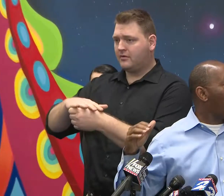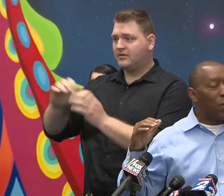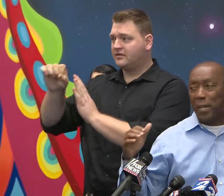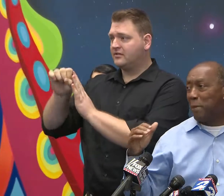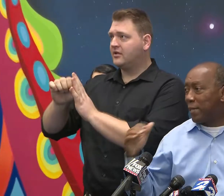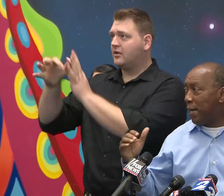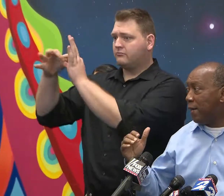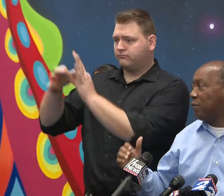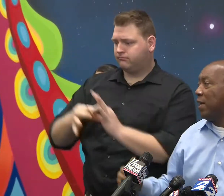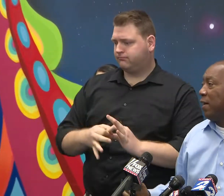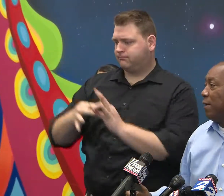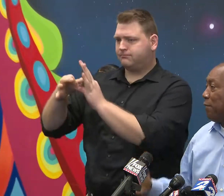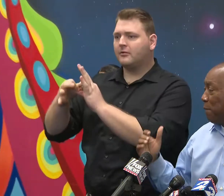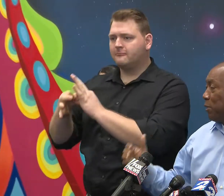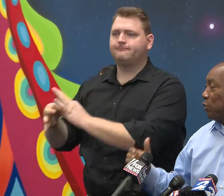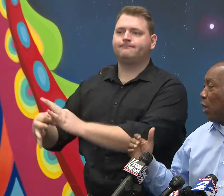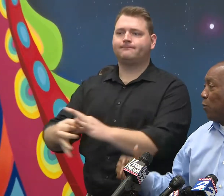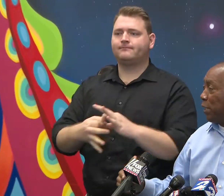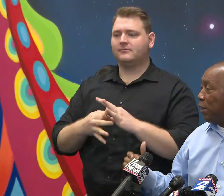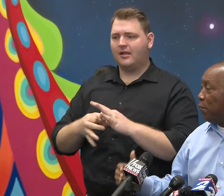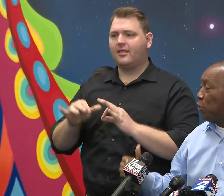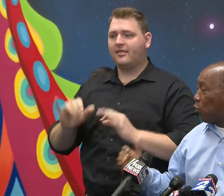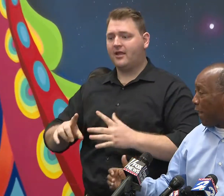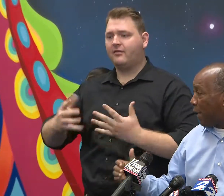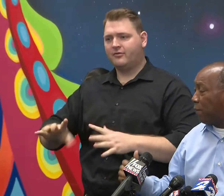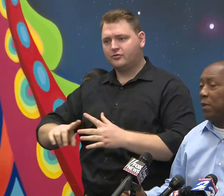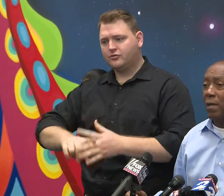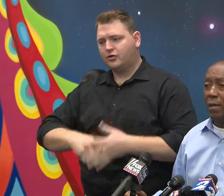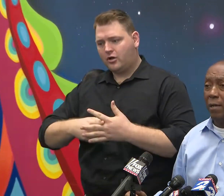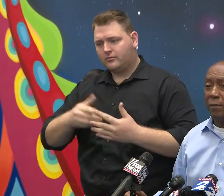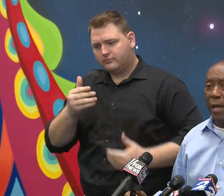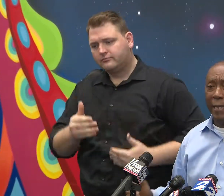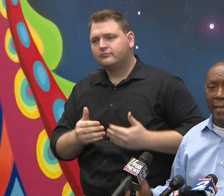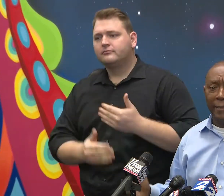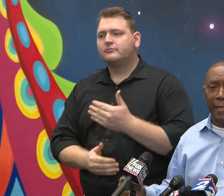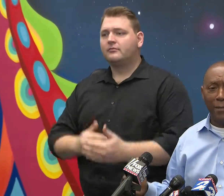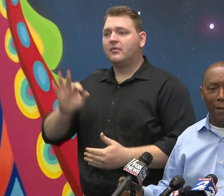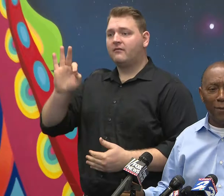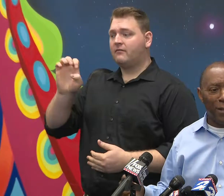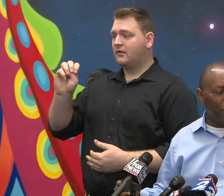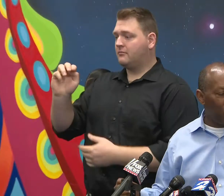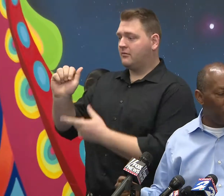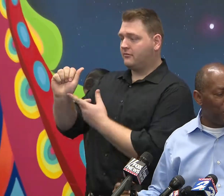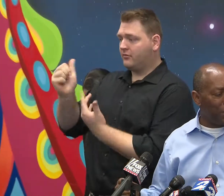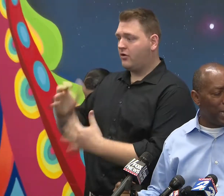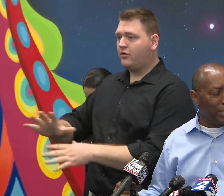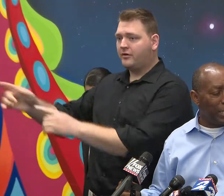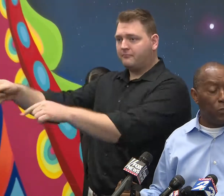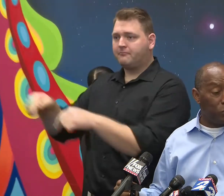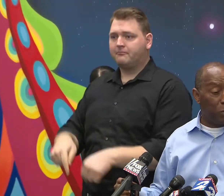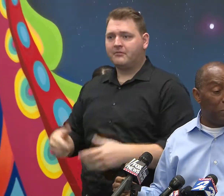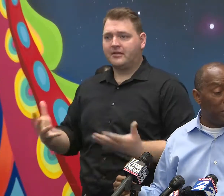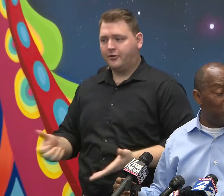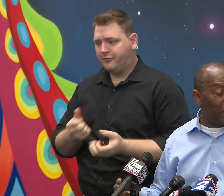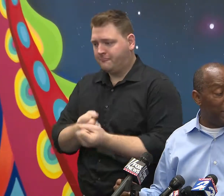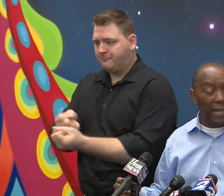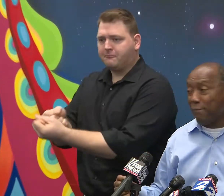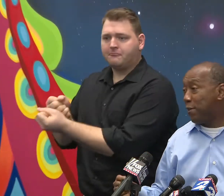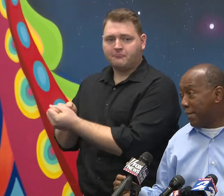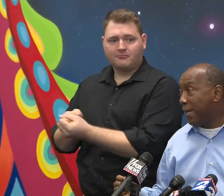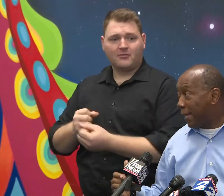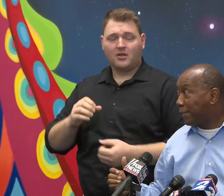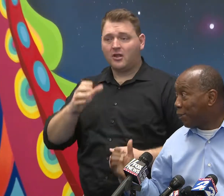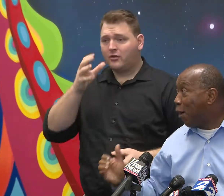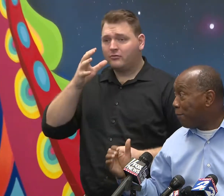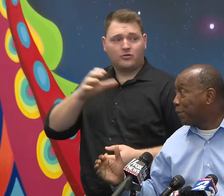has already begun. FEMA is already on the ground. I can't say enough for Congresswoman Sheila Jackson Lee, who's pretty much been here